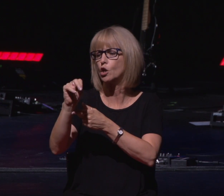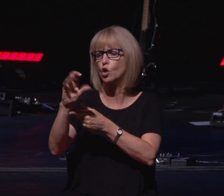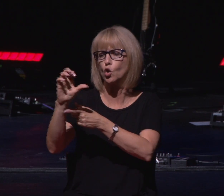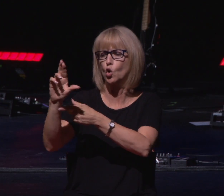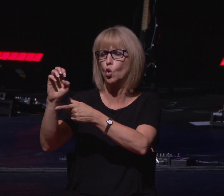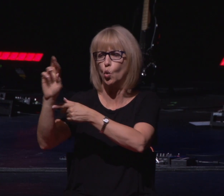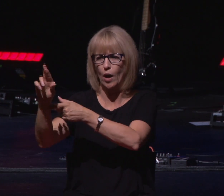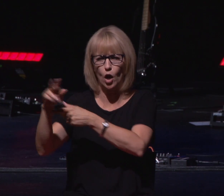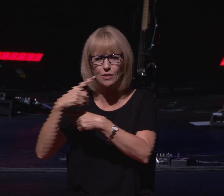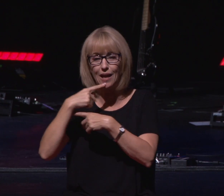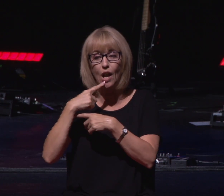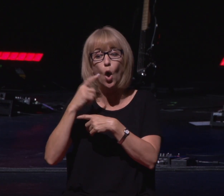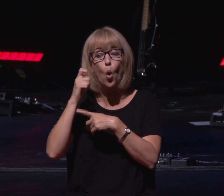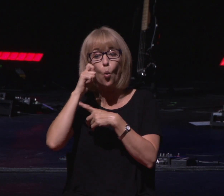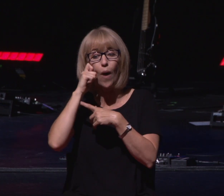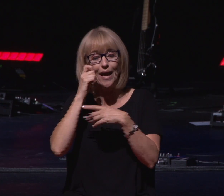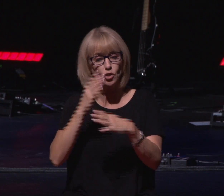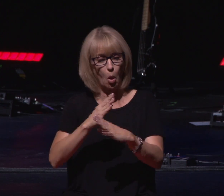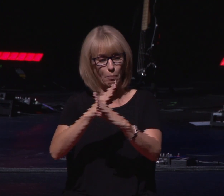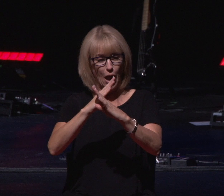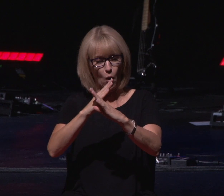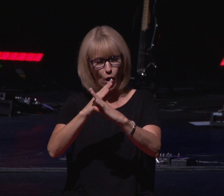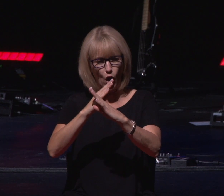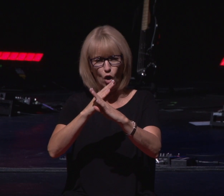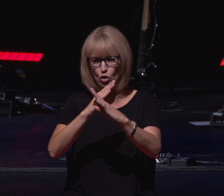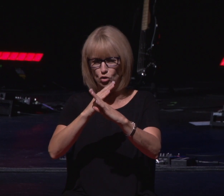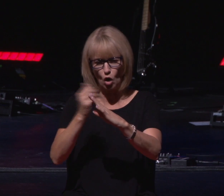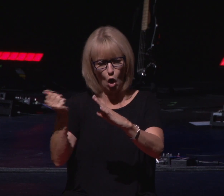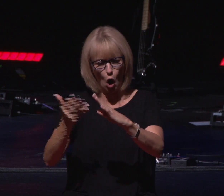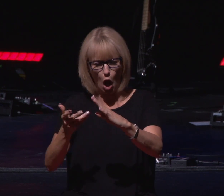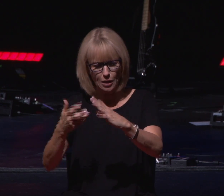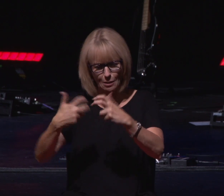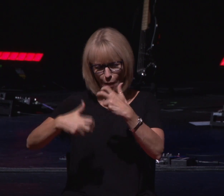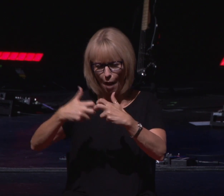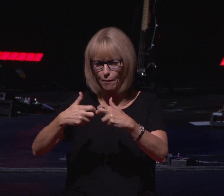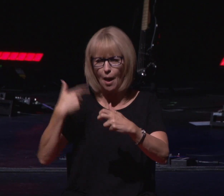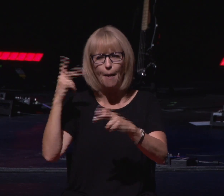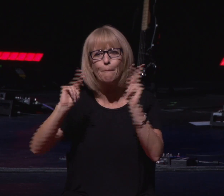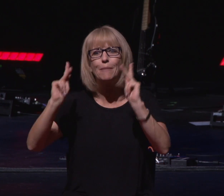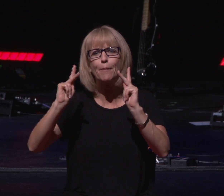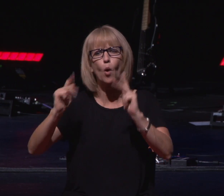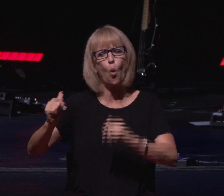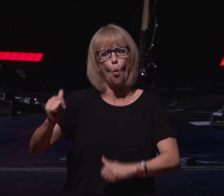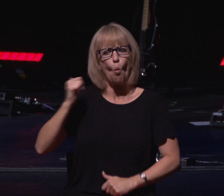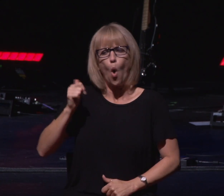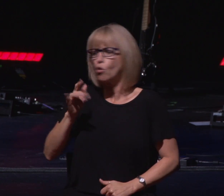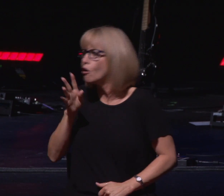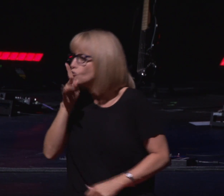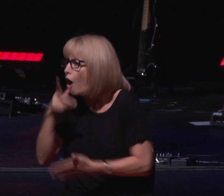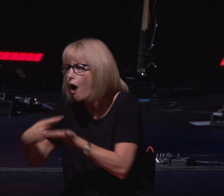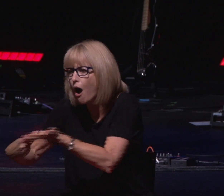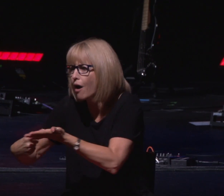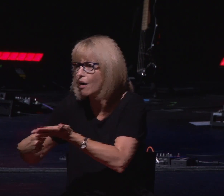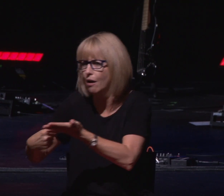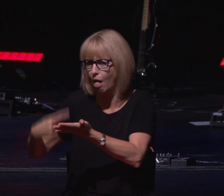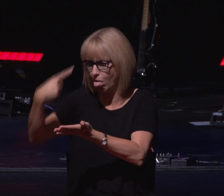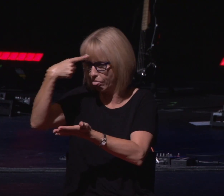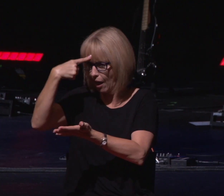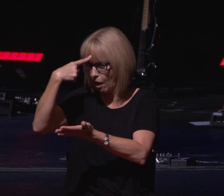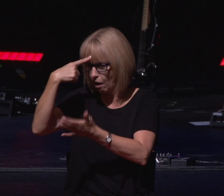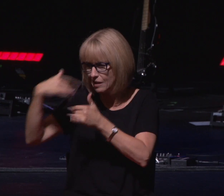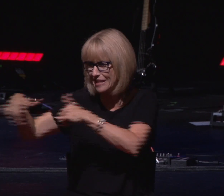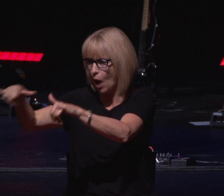barriers drive their power, but people refuse to talk and instead make assumptions based on stereotypes, media-driven